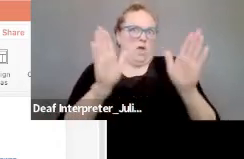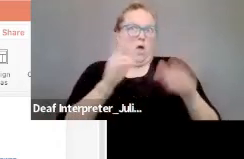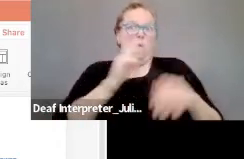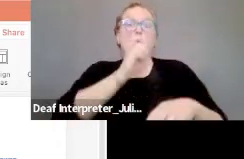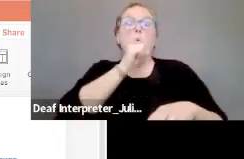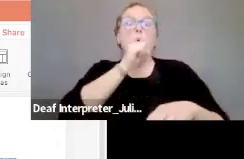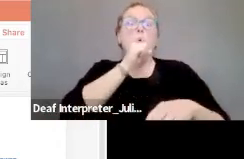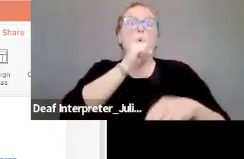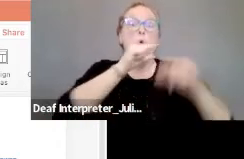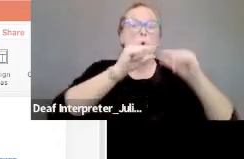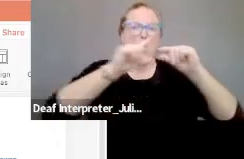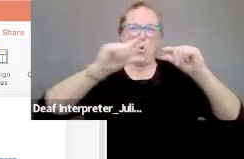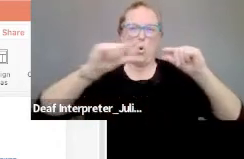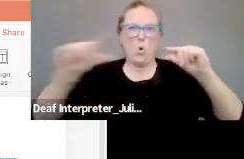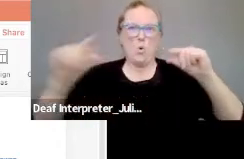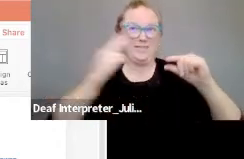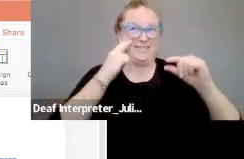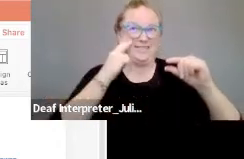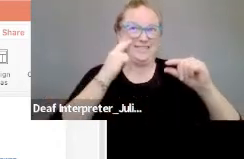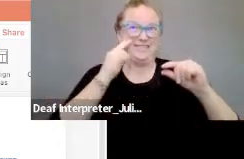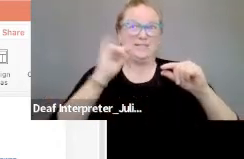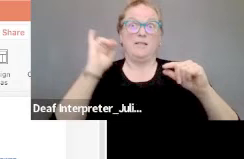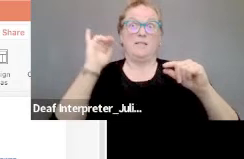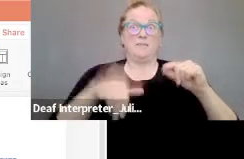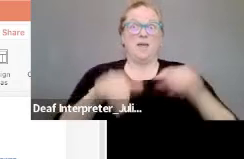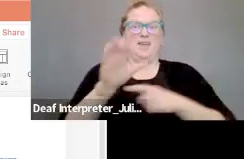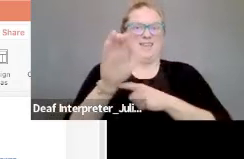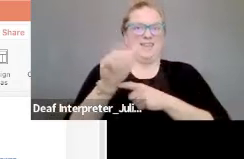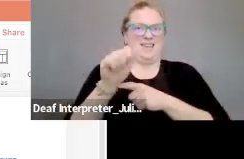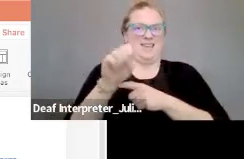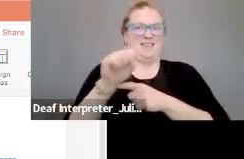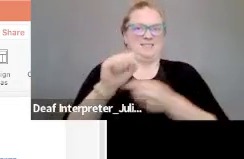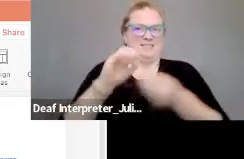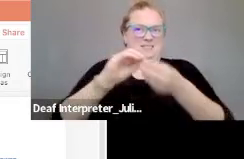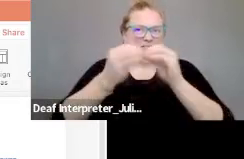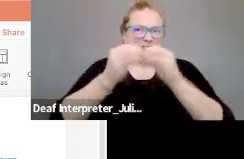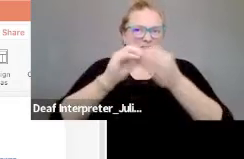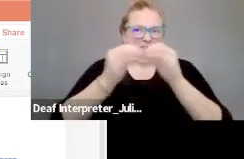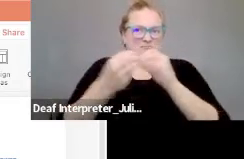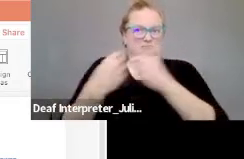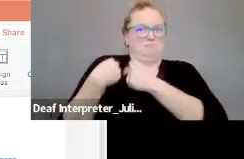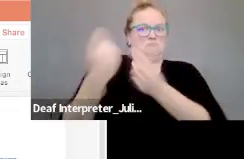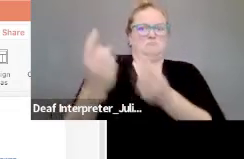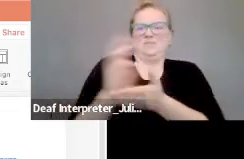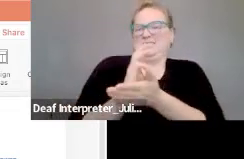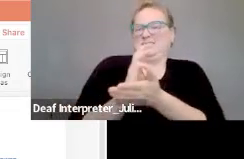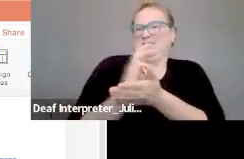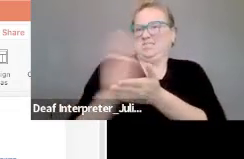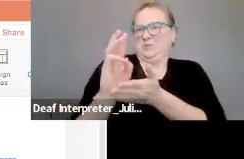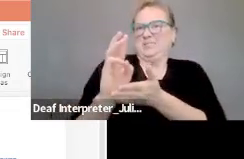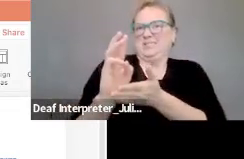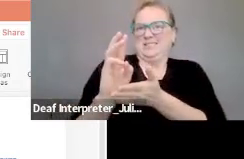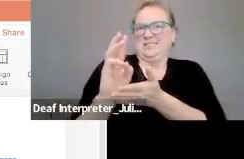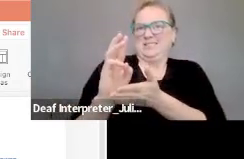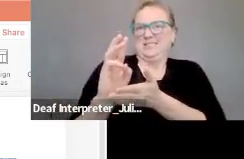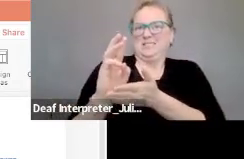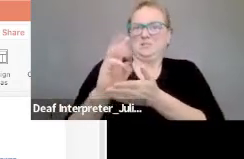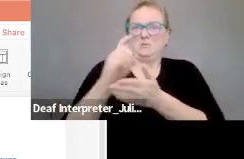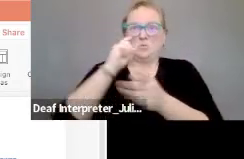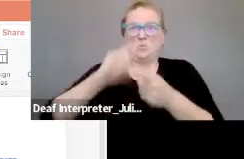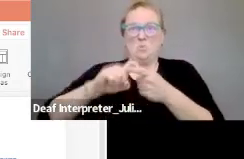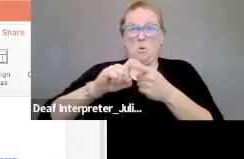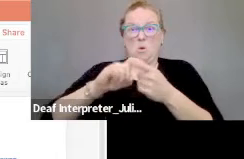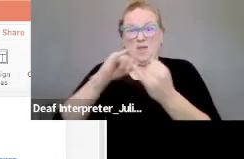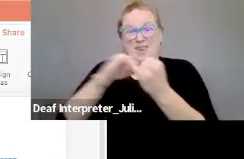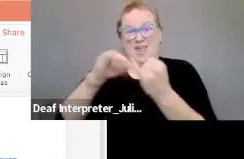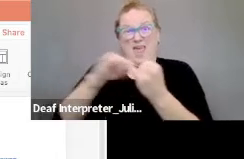counts in the state for the past 6 weeks or so. And you can see we really had a low level of cases in late March. That was our lowest level in many, many,